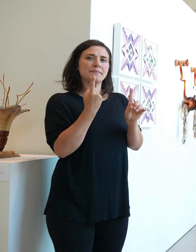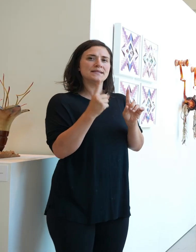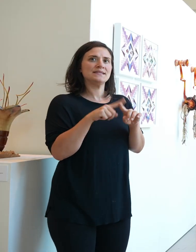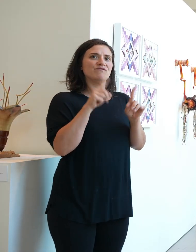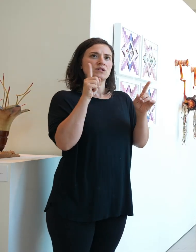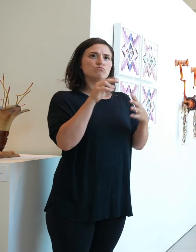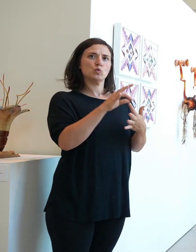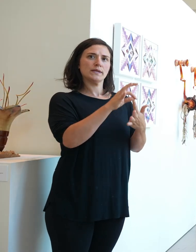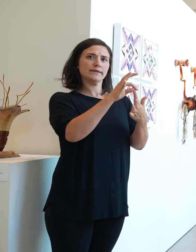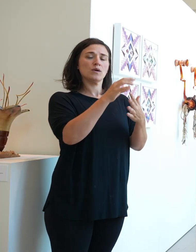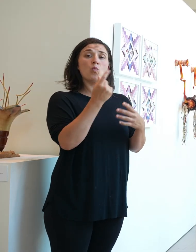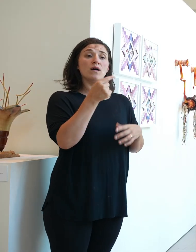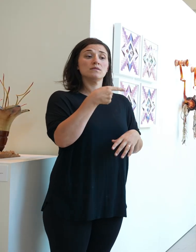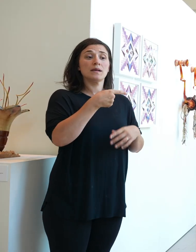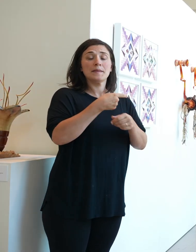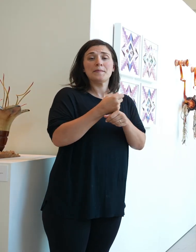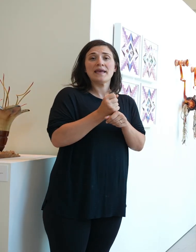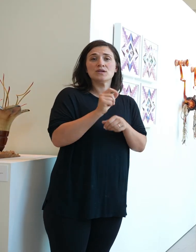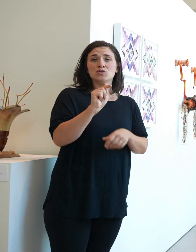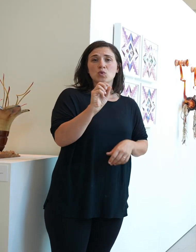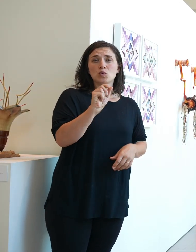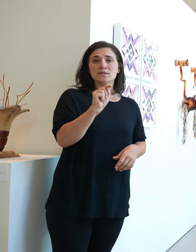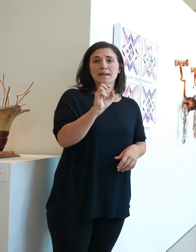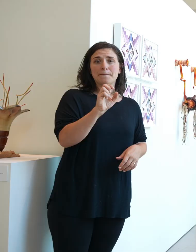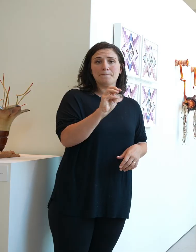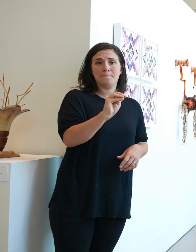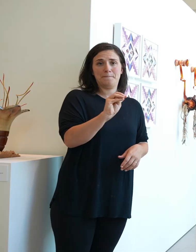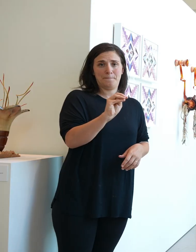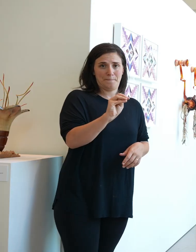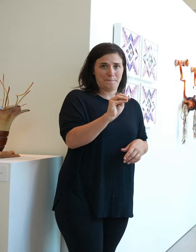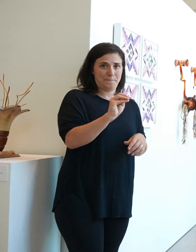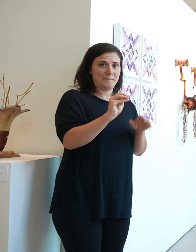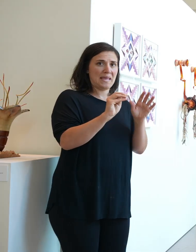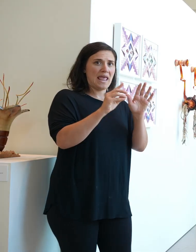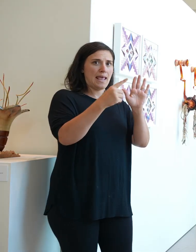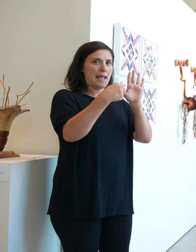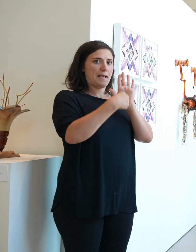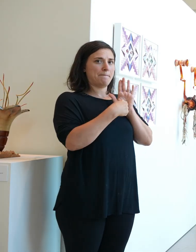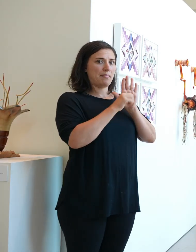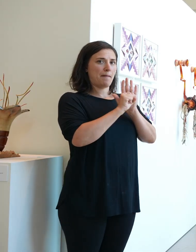I made that totem-like emblem there, and